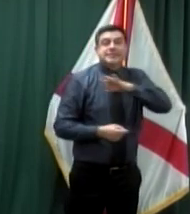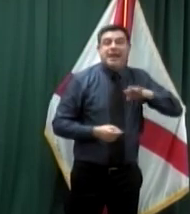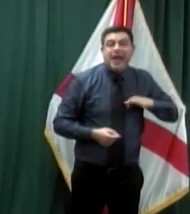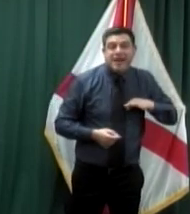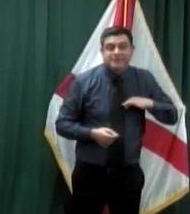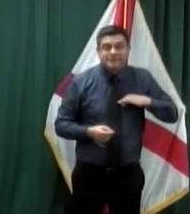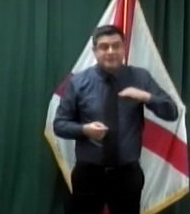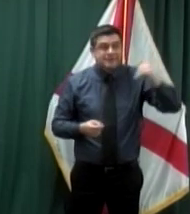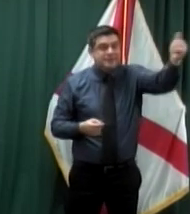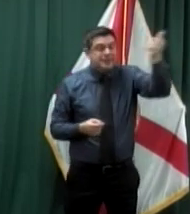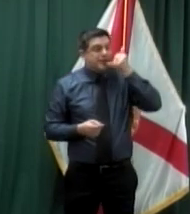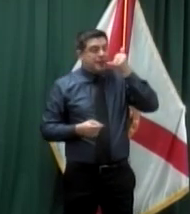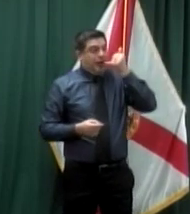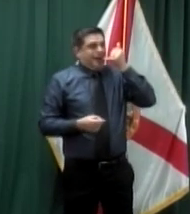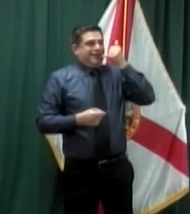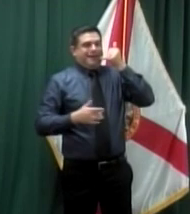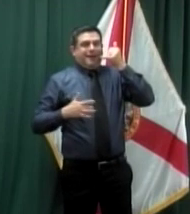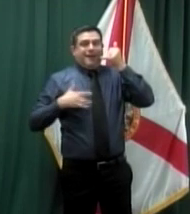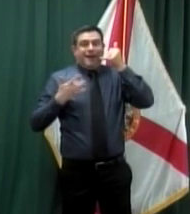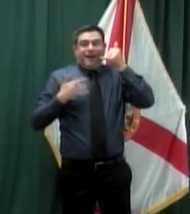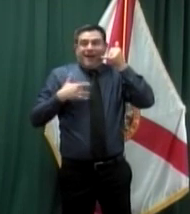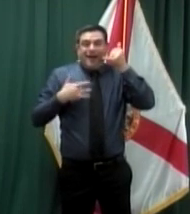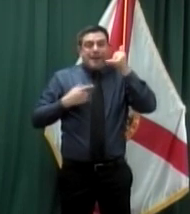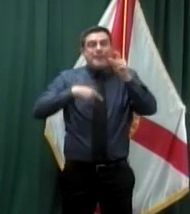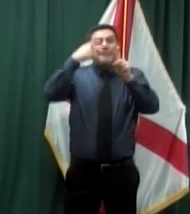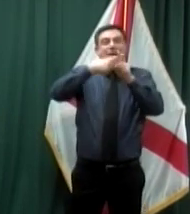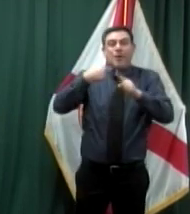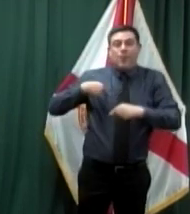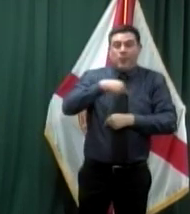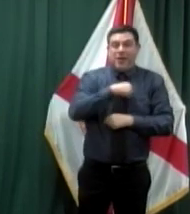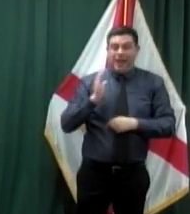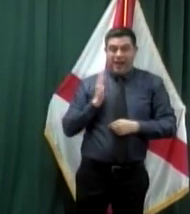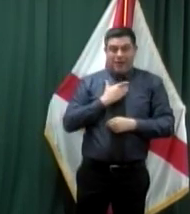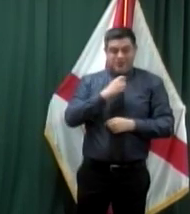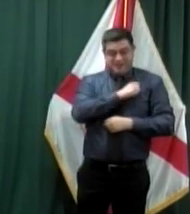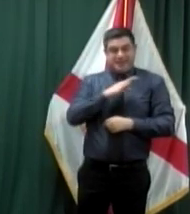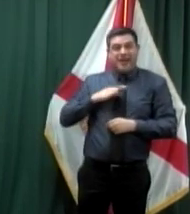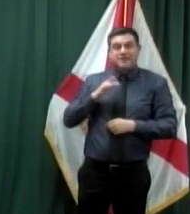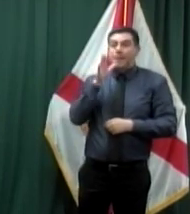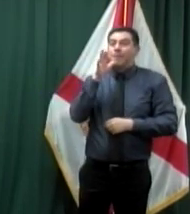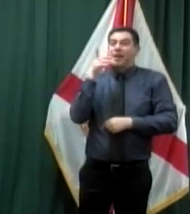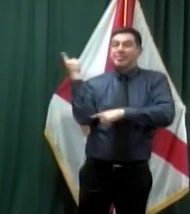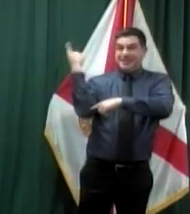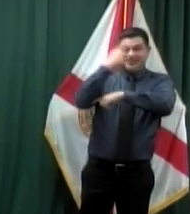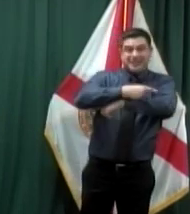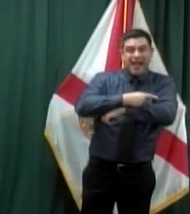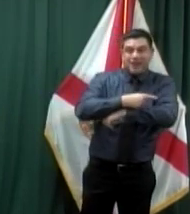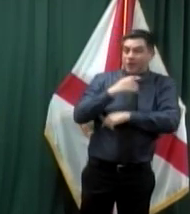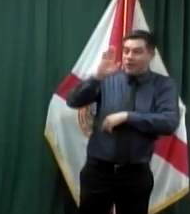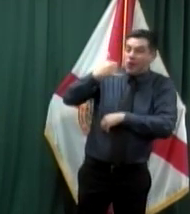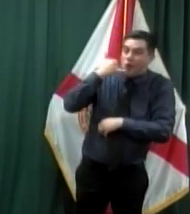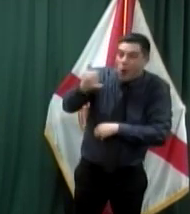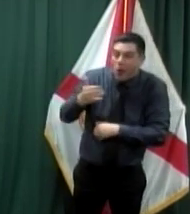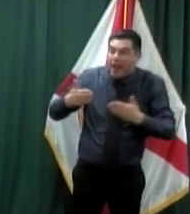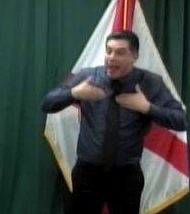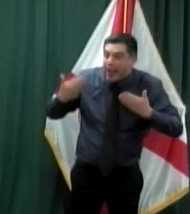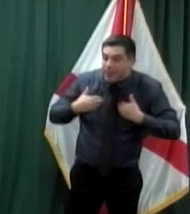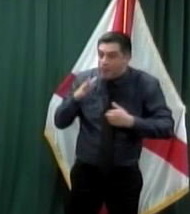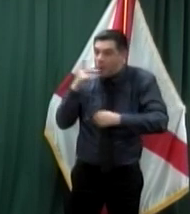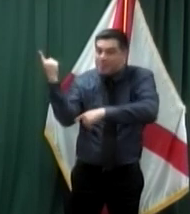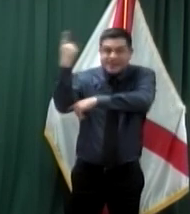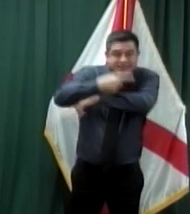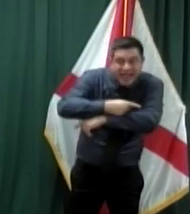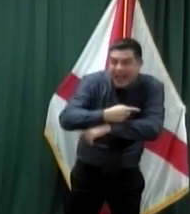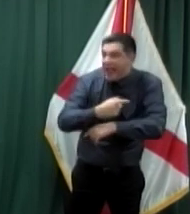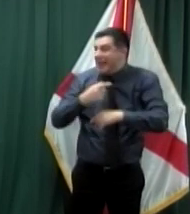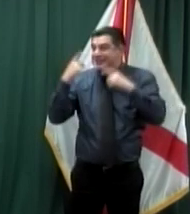Day. That's what Seminole County is all about. What a great story. These are the stories that our men and women are so